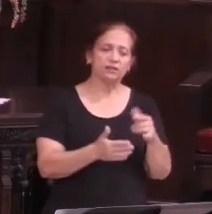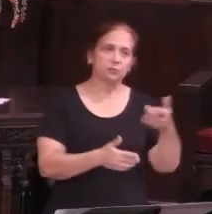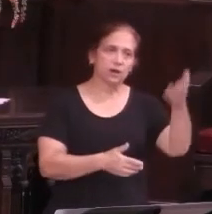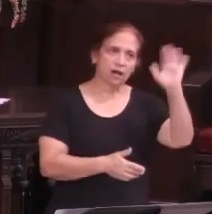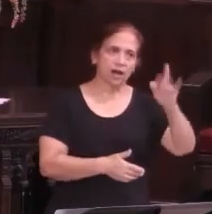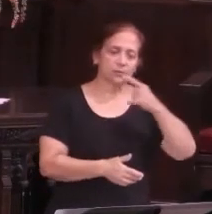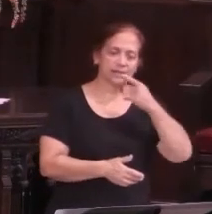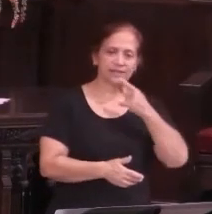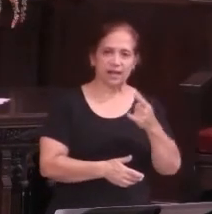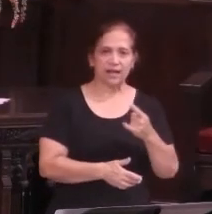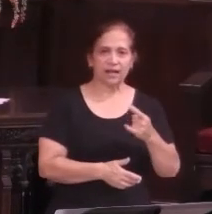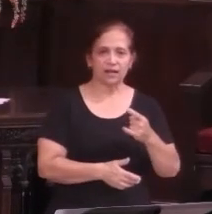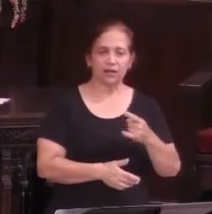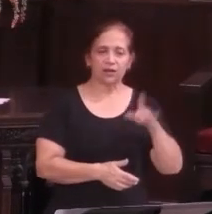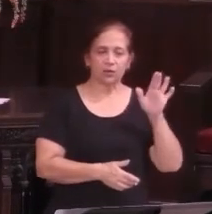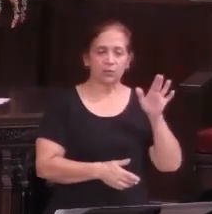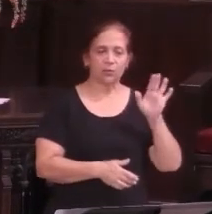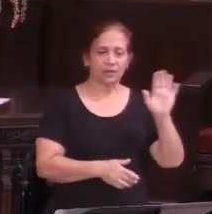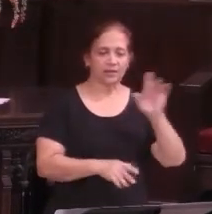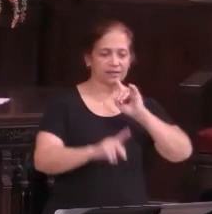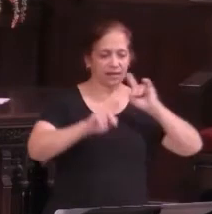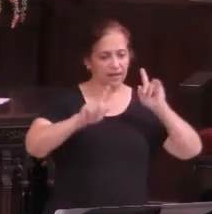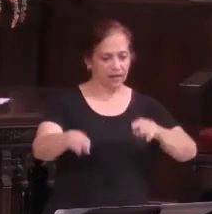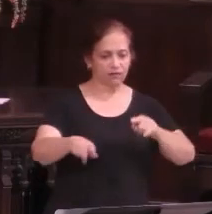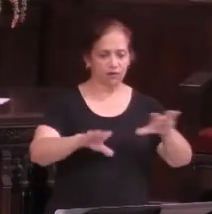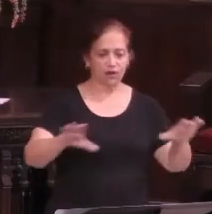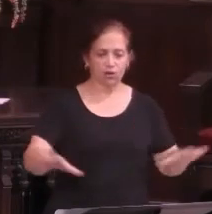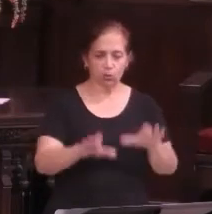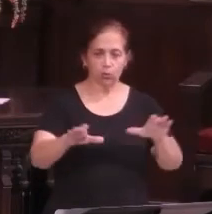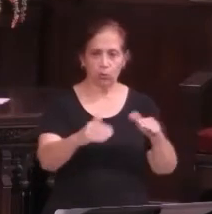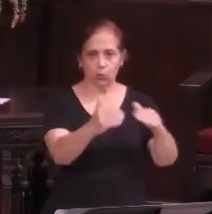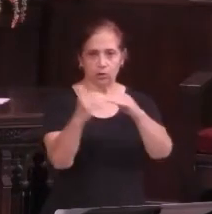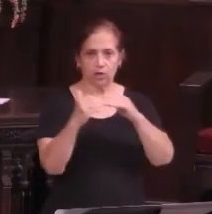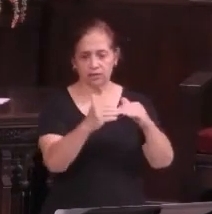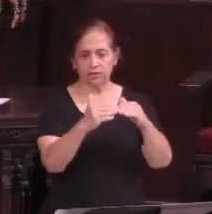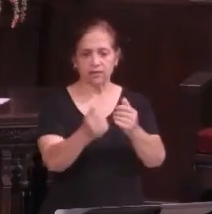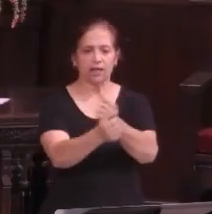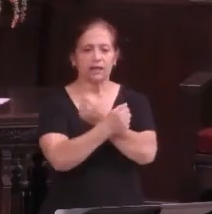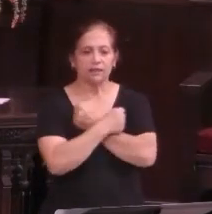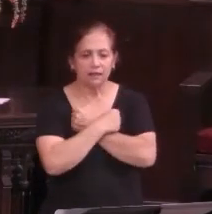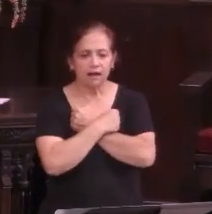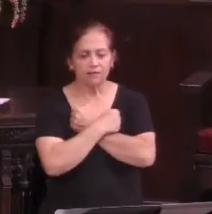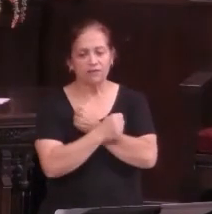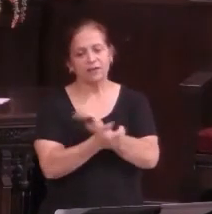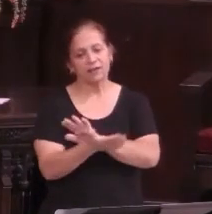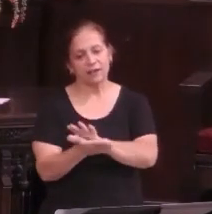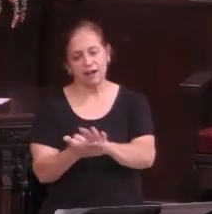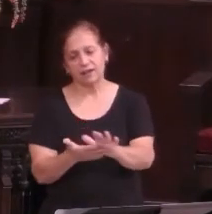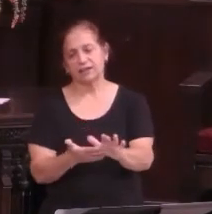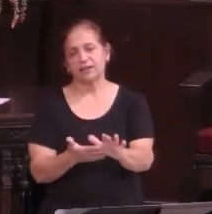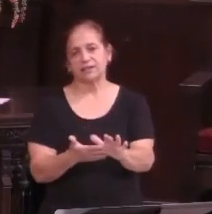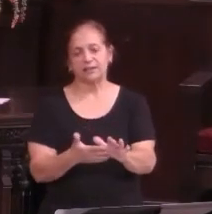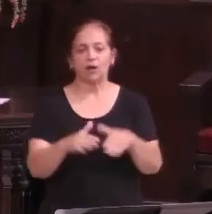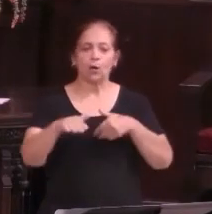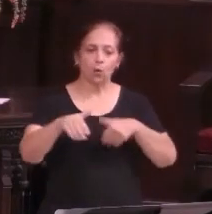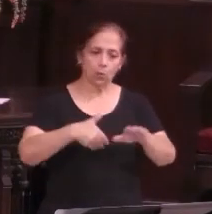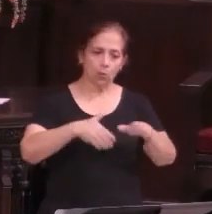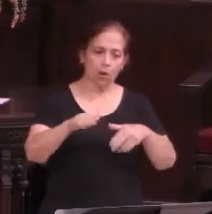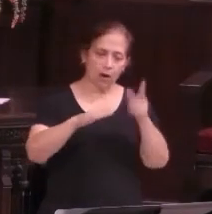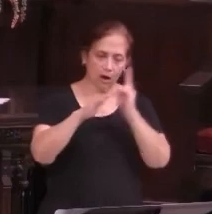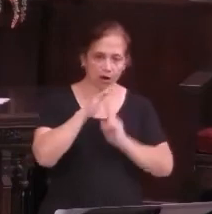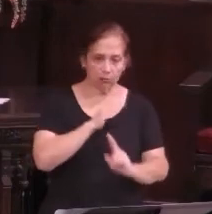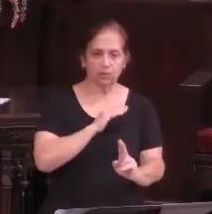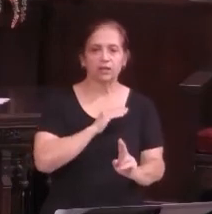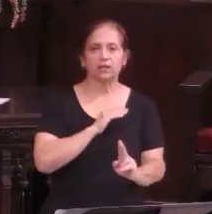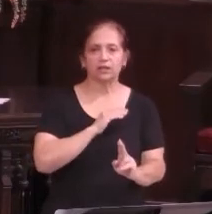the divine mandate to do justice, love kindness, walk